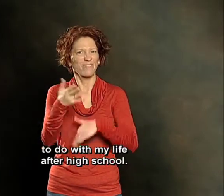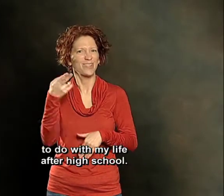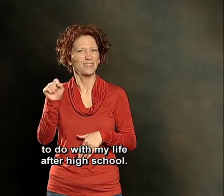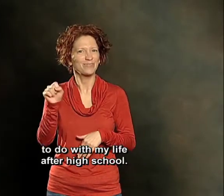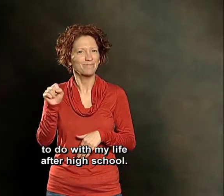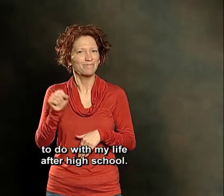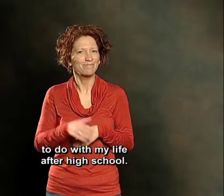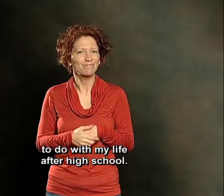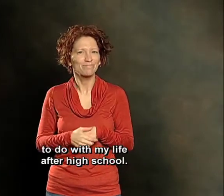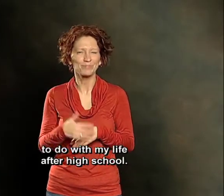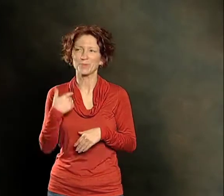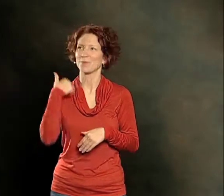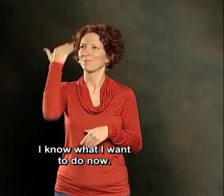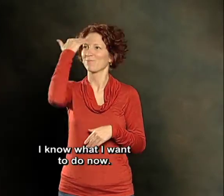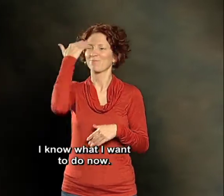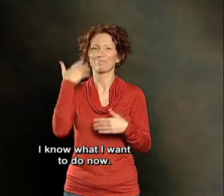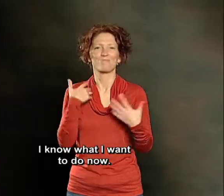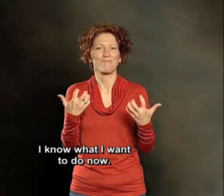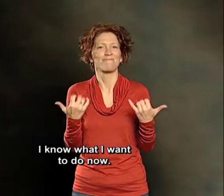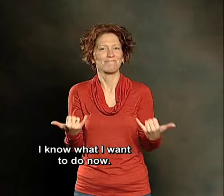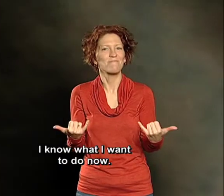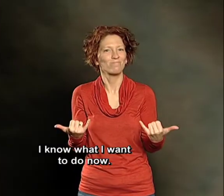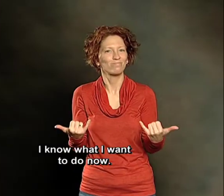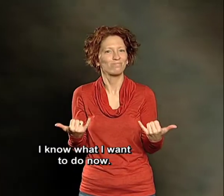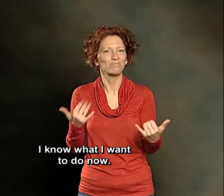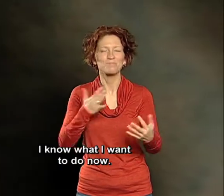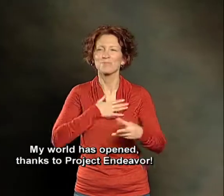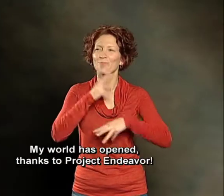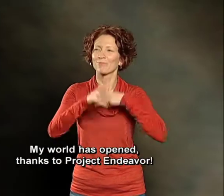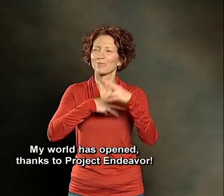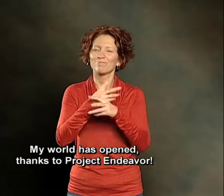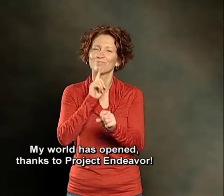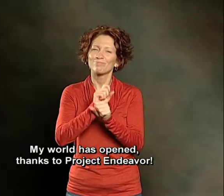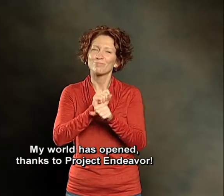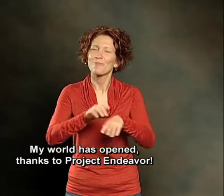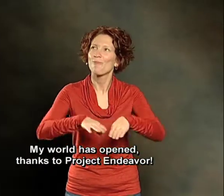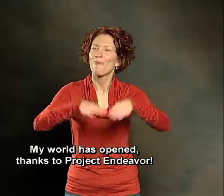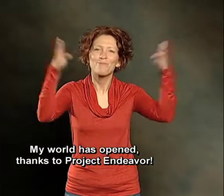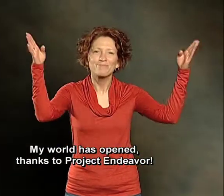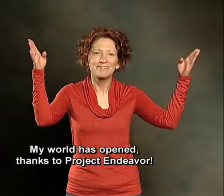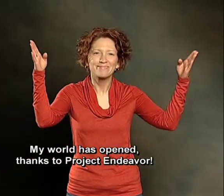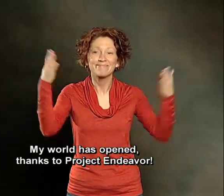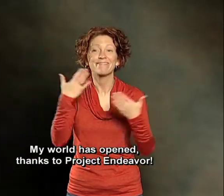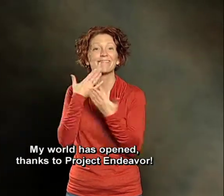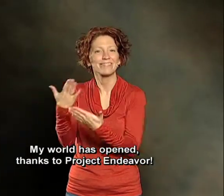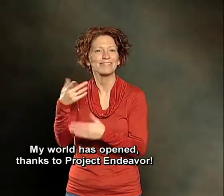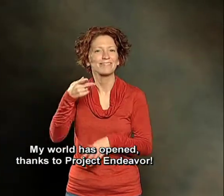life after high school. I know now what I want to do. My world has opened thanks to Project Endeavor.